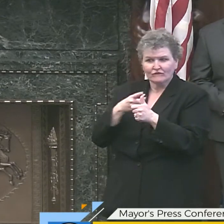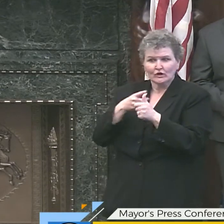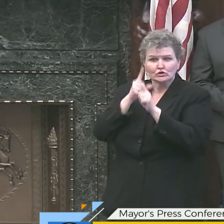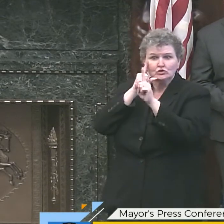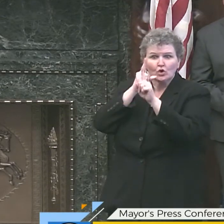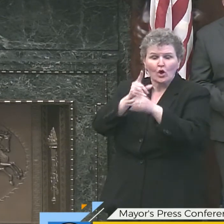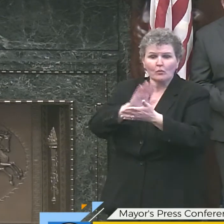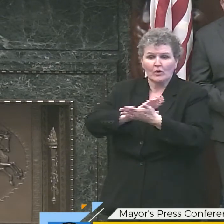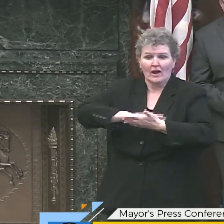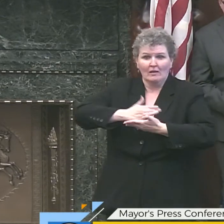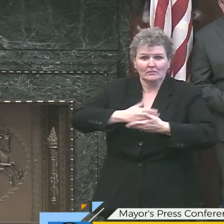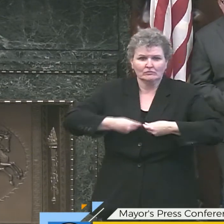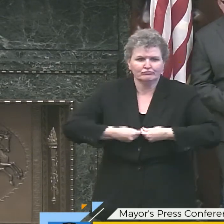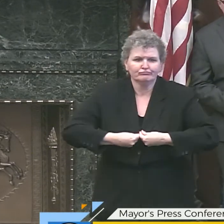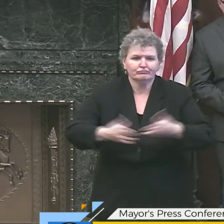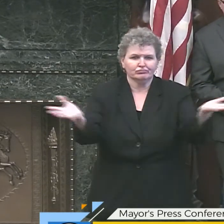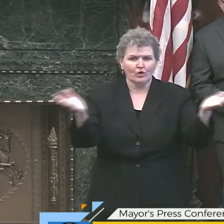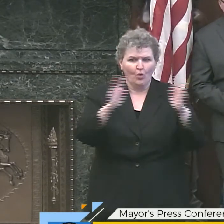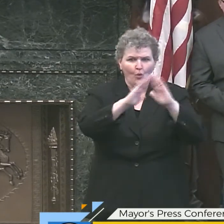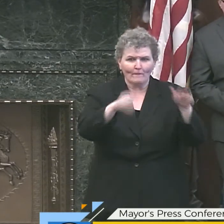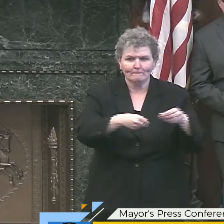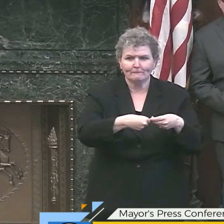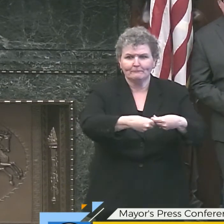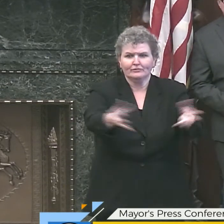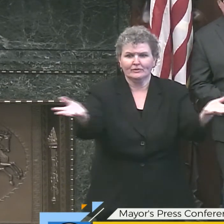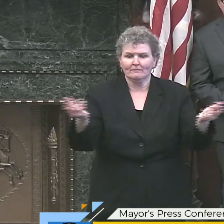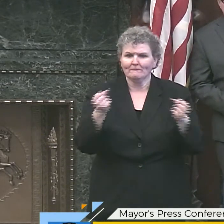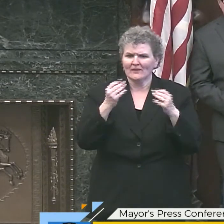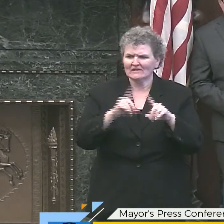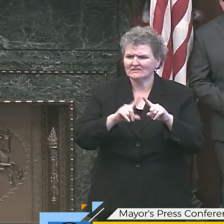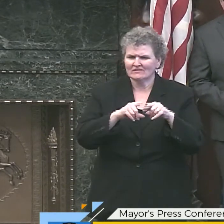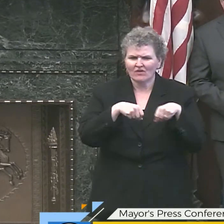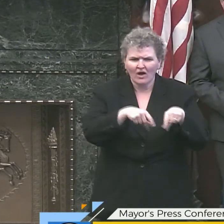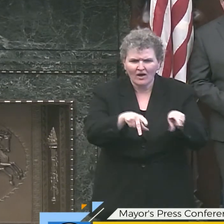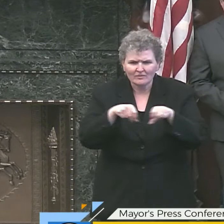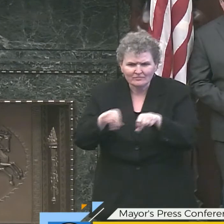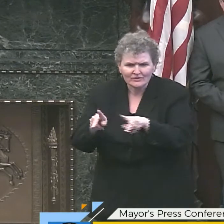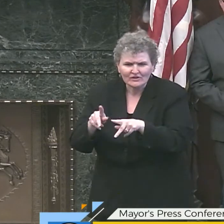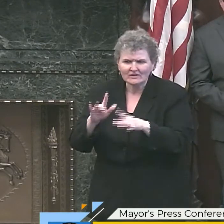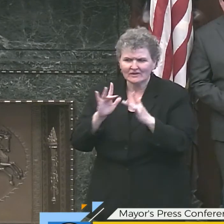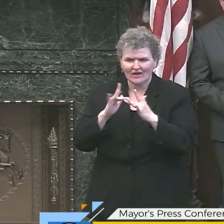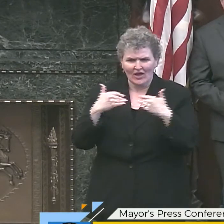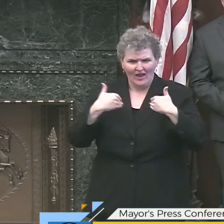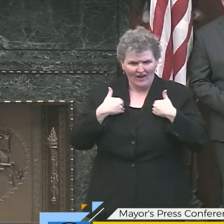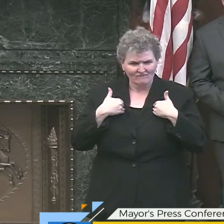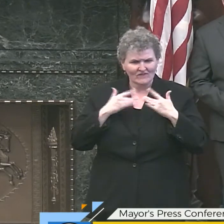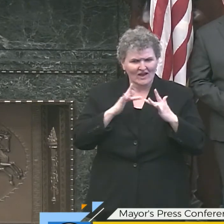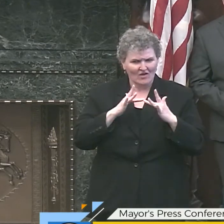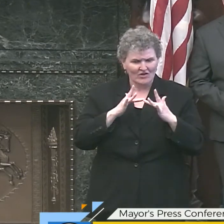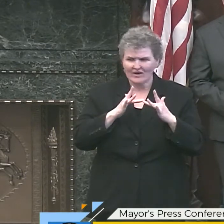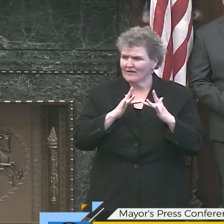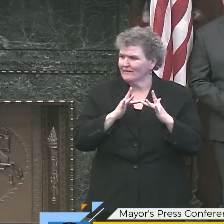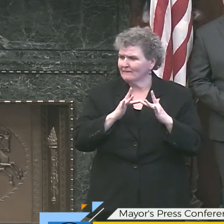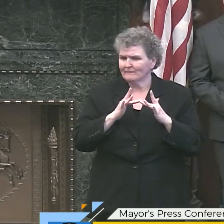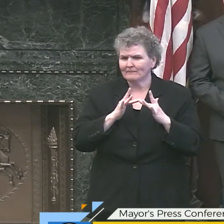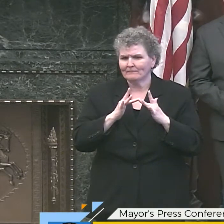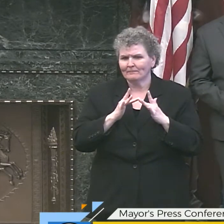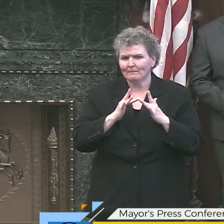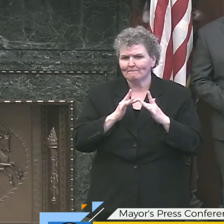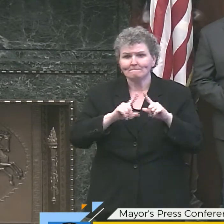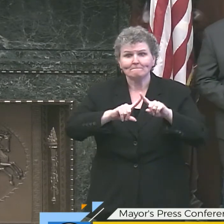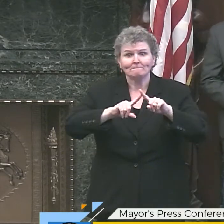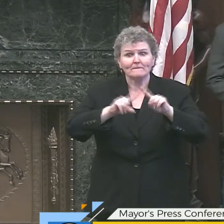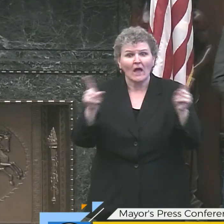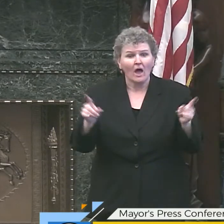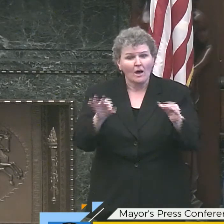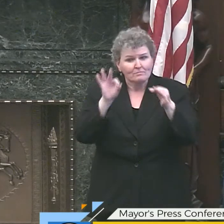have already outlined a number of opportunities to have online access, but we recognize that those aren't going to be fail-safe for everyone,